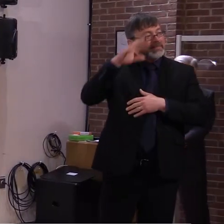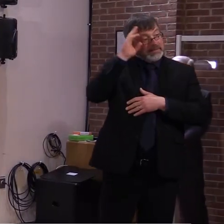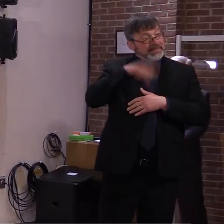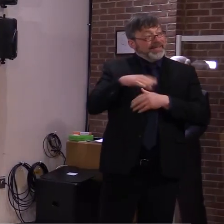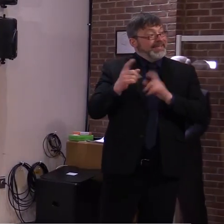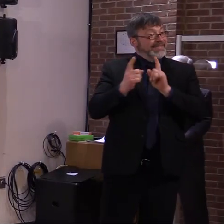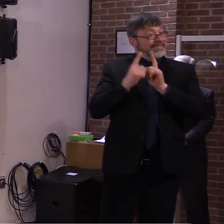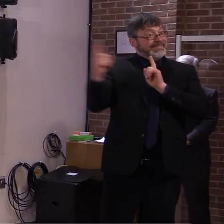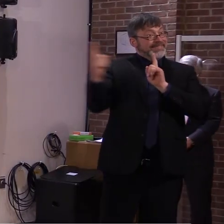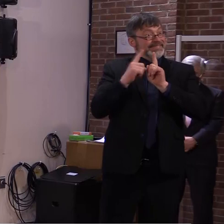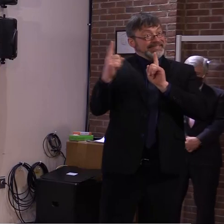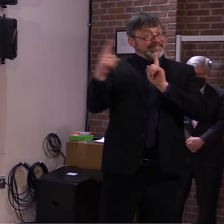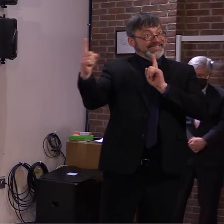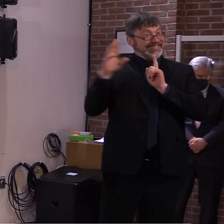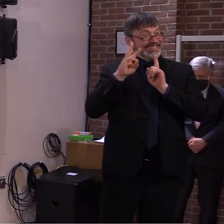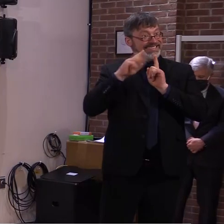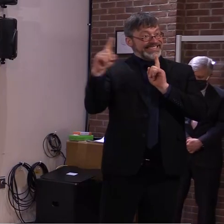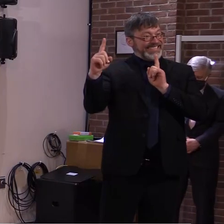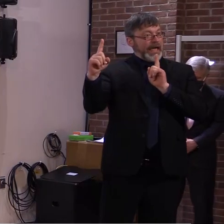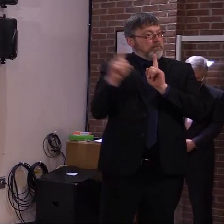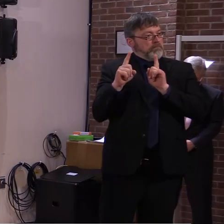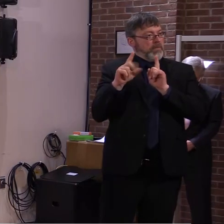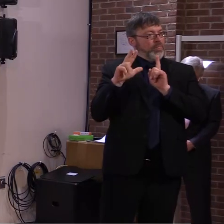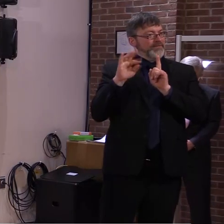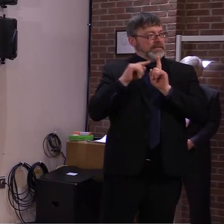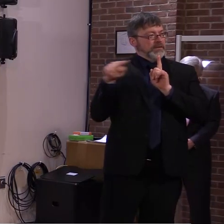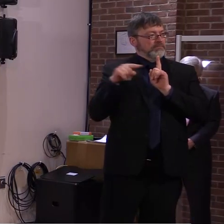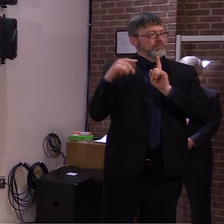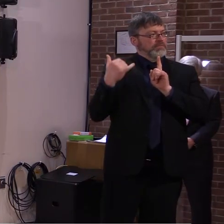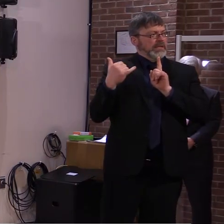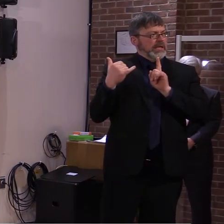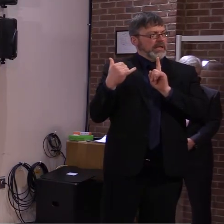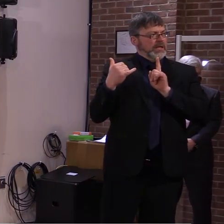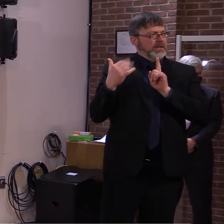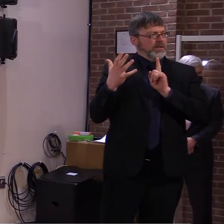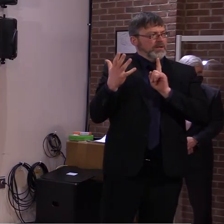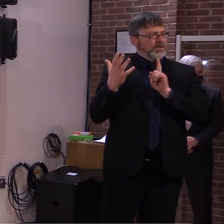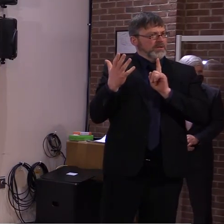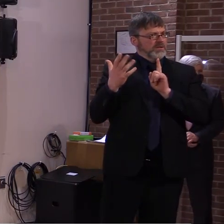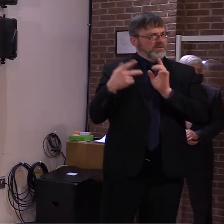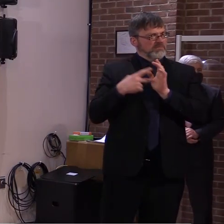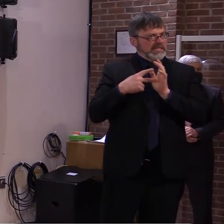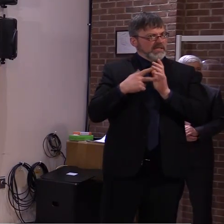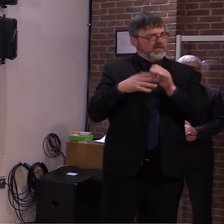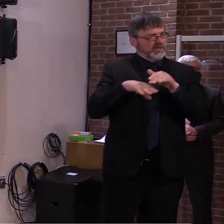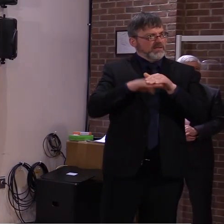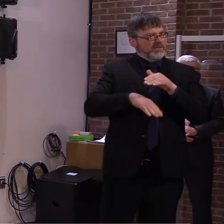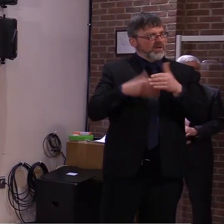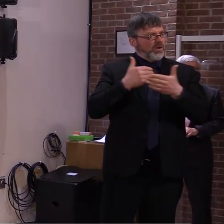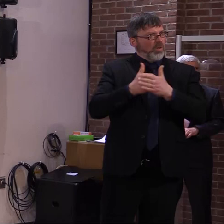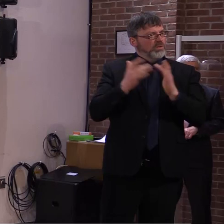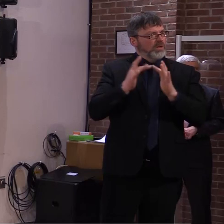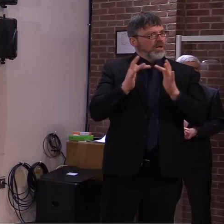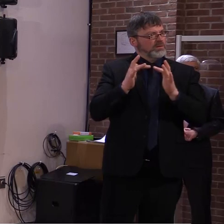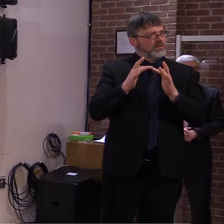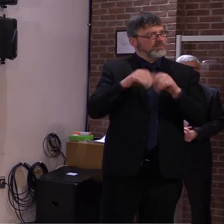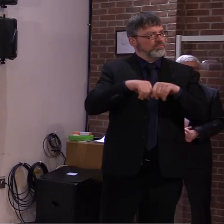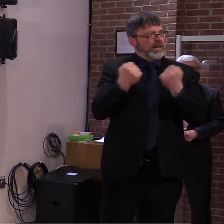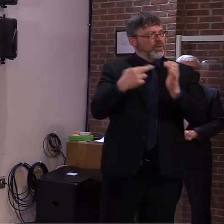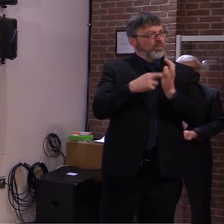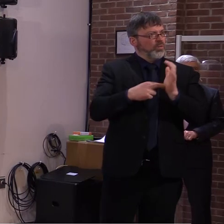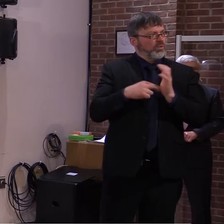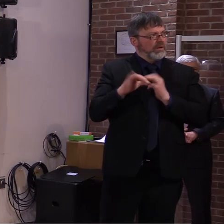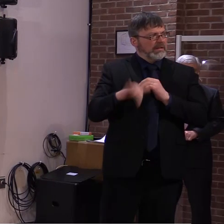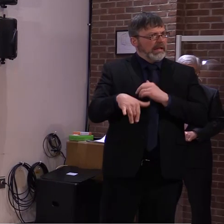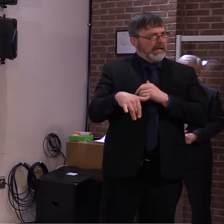Secretary French, are you still on? Yes, I am, Governor. Yes, thanks. Currently, it does not affect the